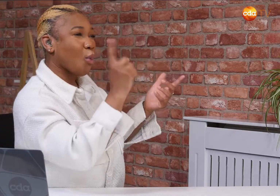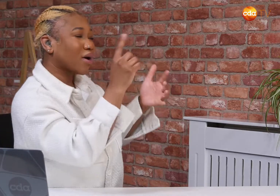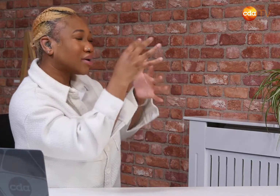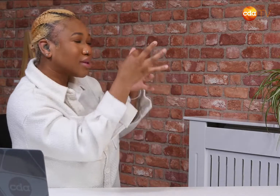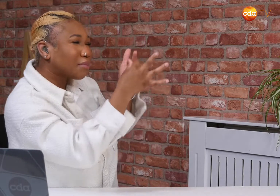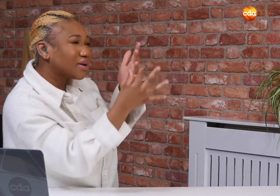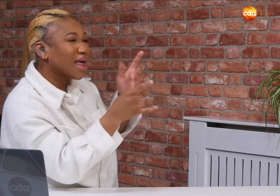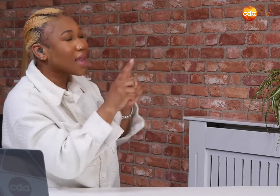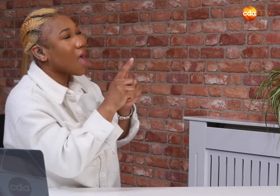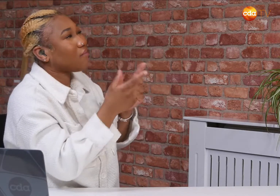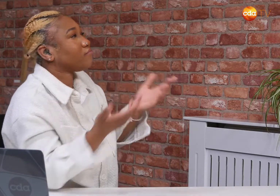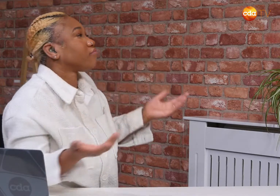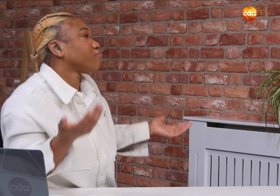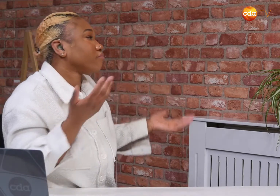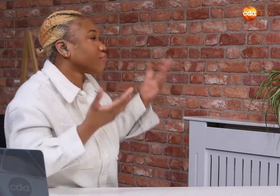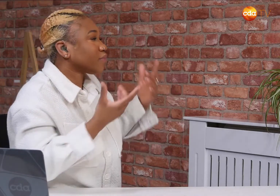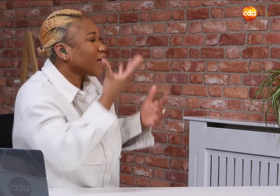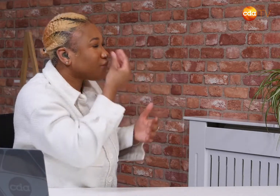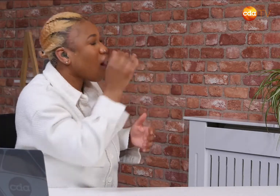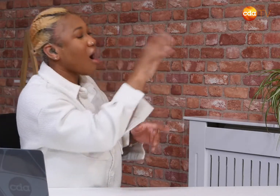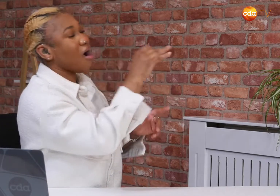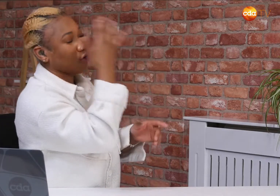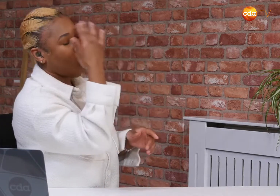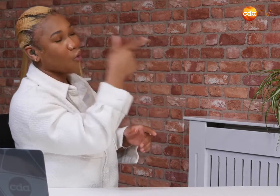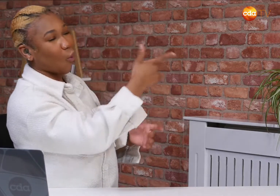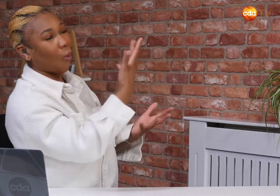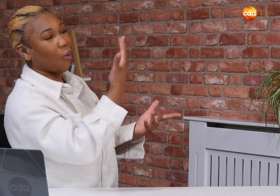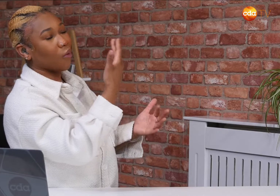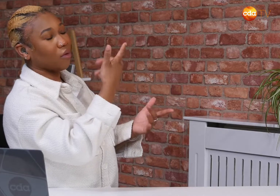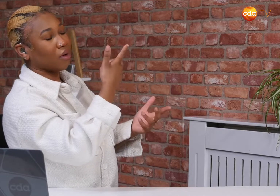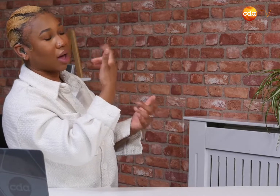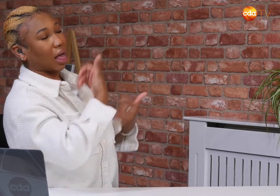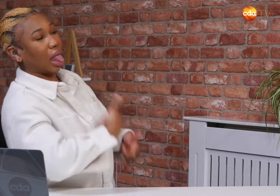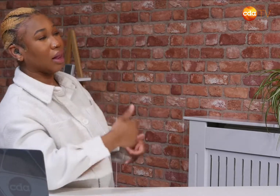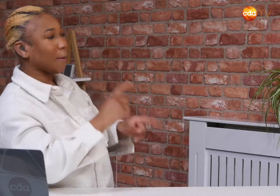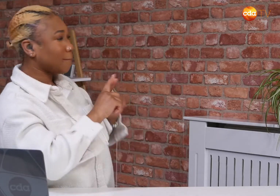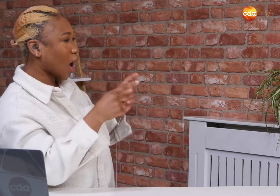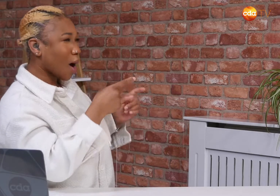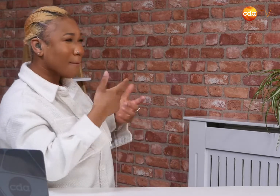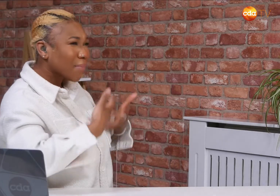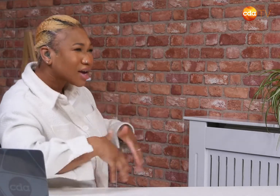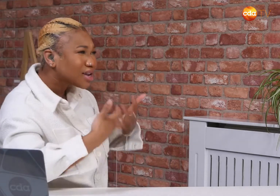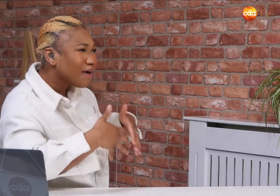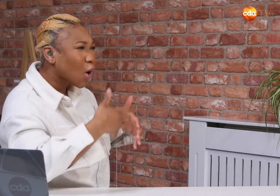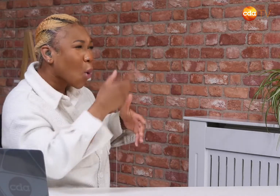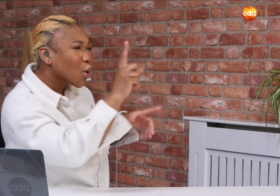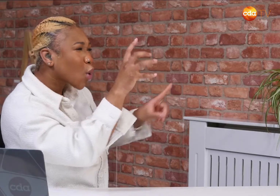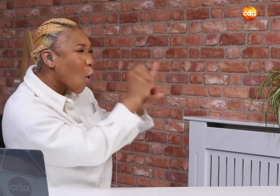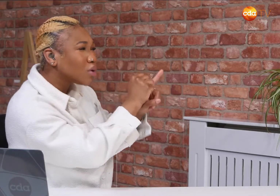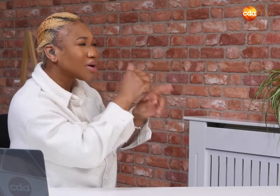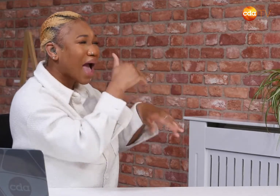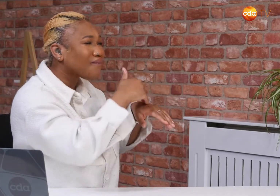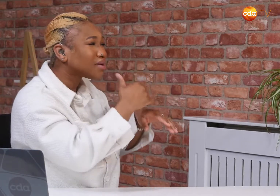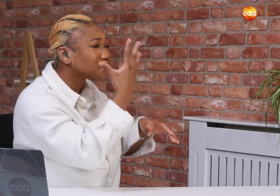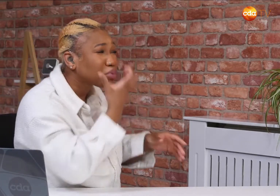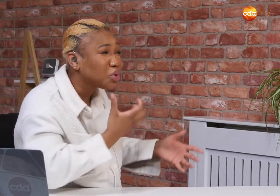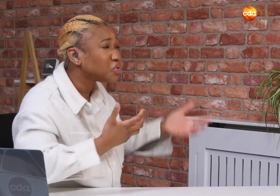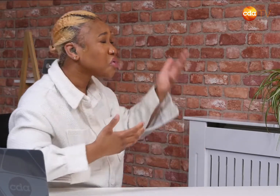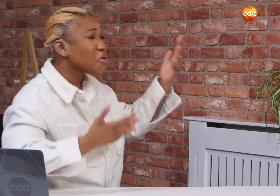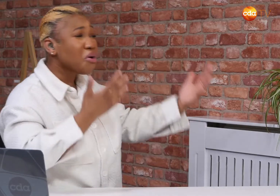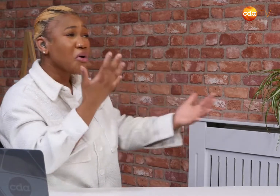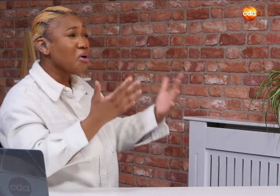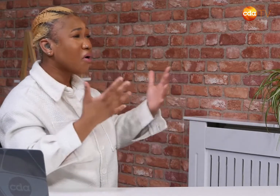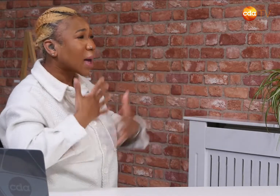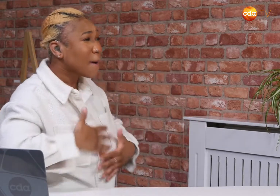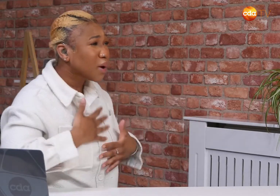is there any way to kind of tell if somebody is likely to have a miscarriage, any kind of symptoms that they might exhibit to indicate